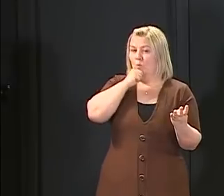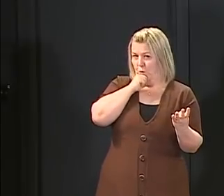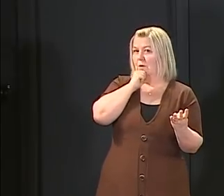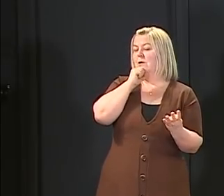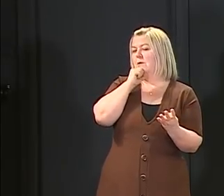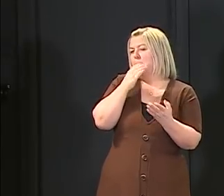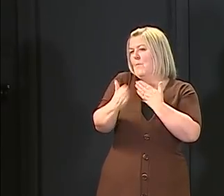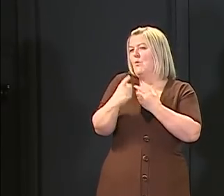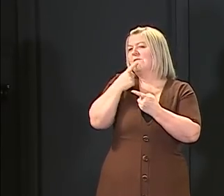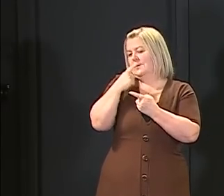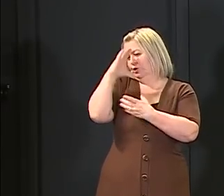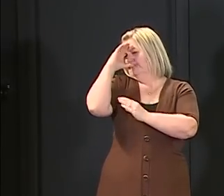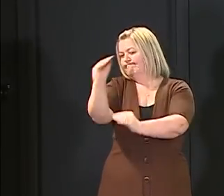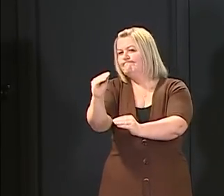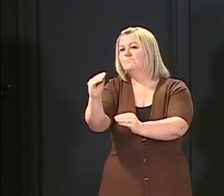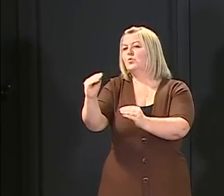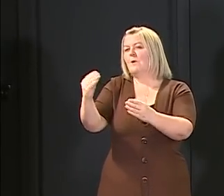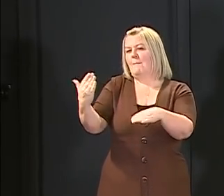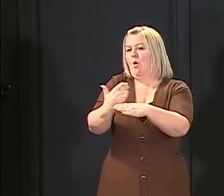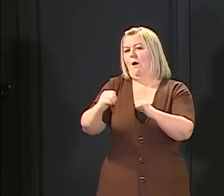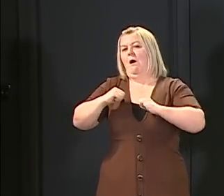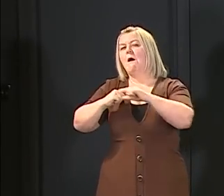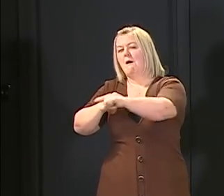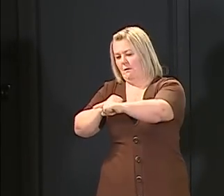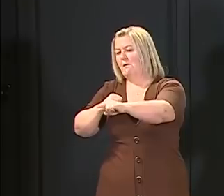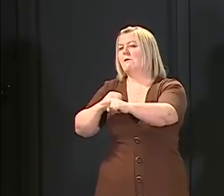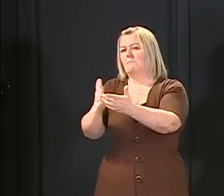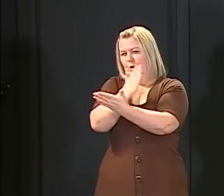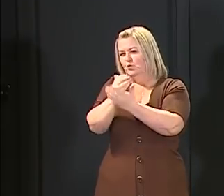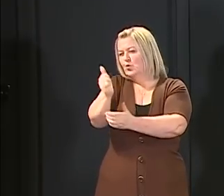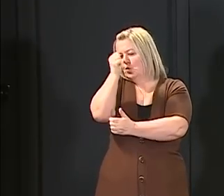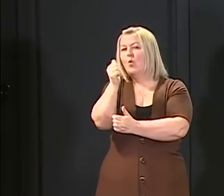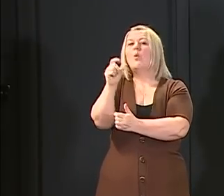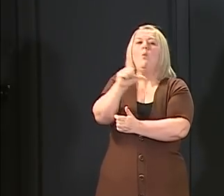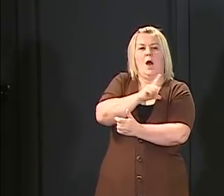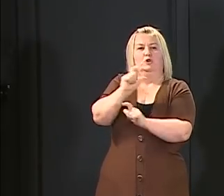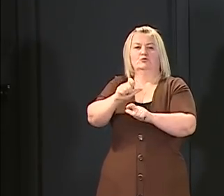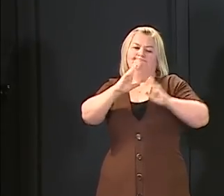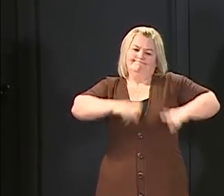and is not essential. And of course, support is in place for businesses and their